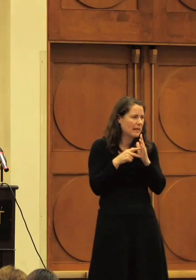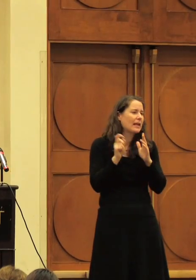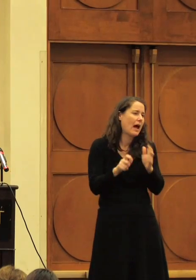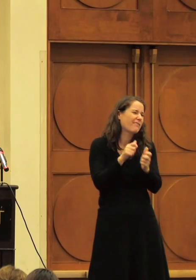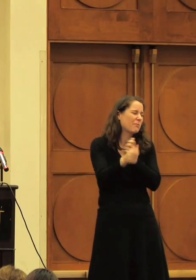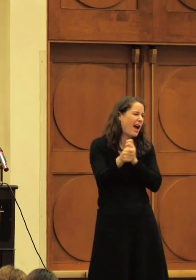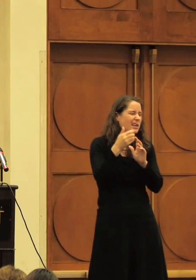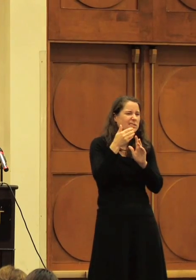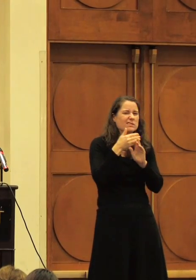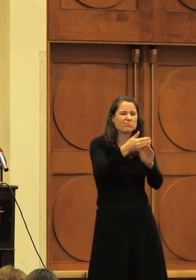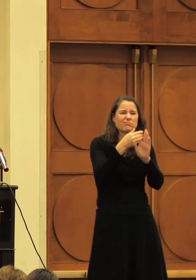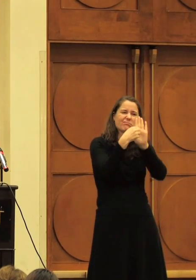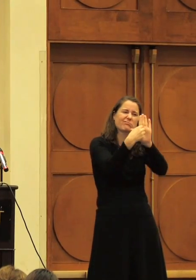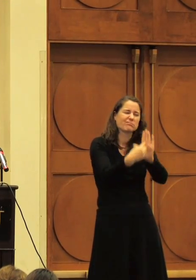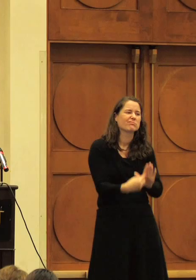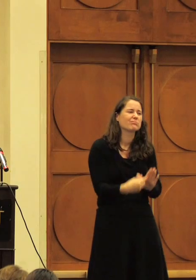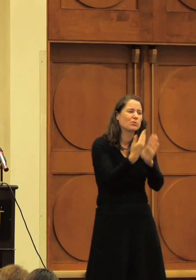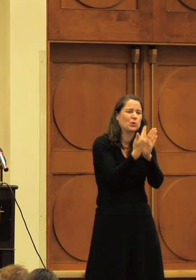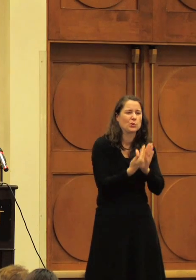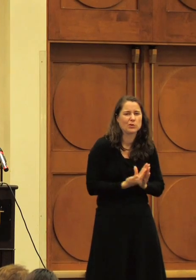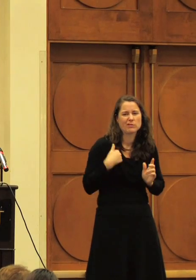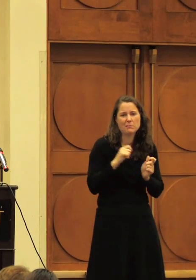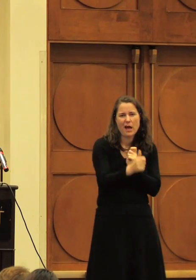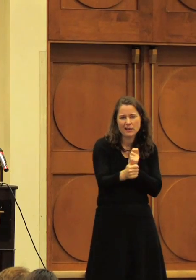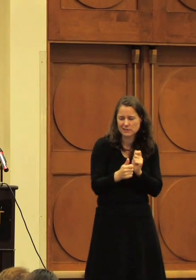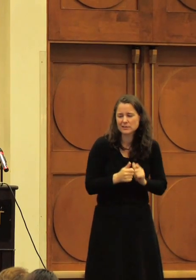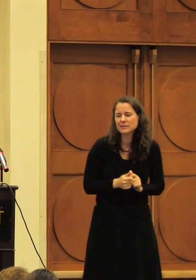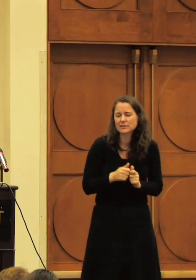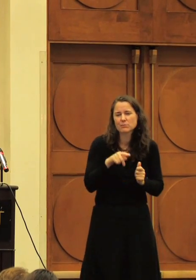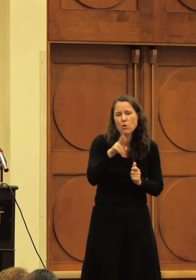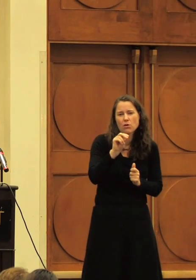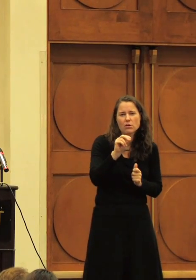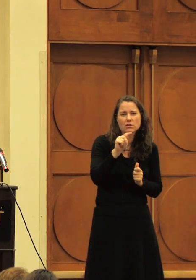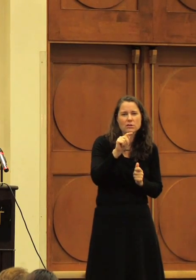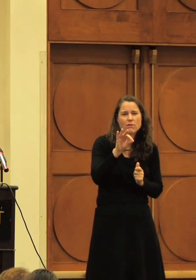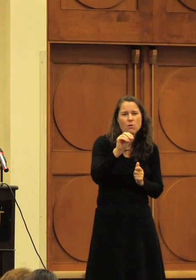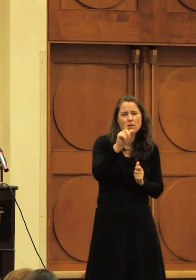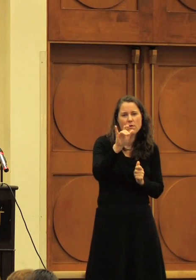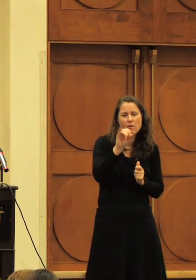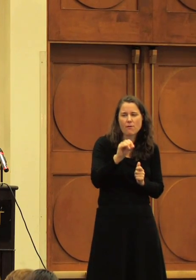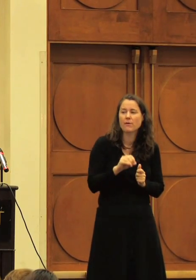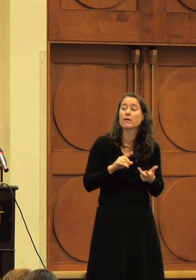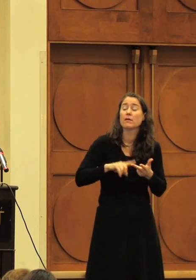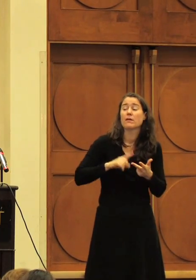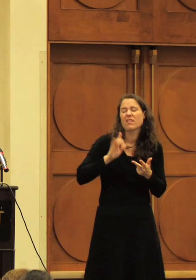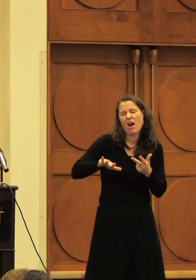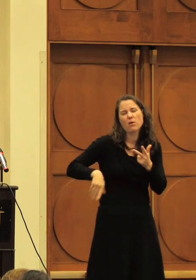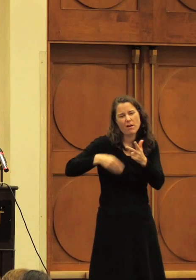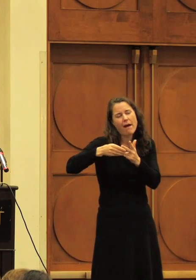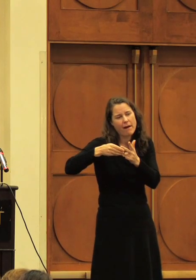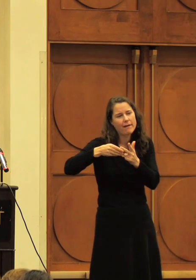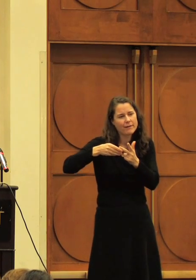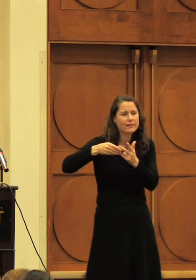And these are the top 22 languages that are going to be coming on board as the national board is able to get